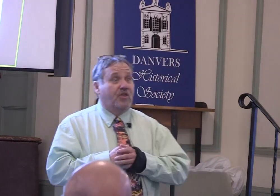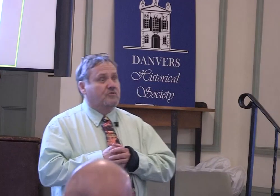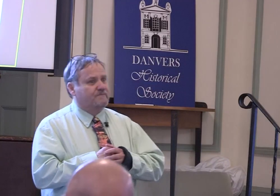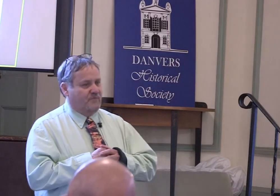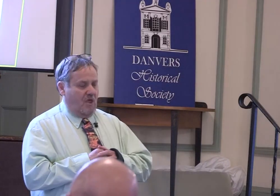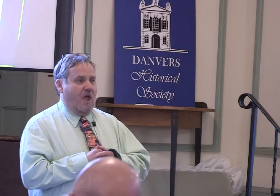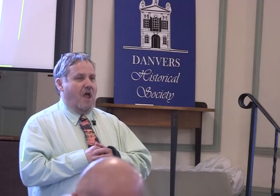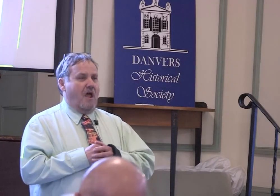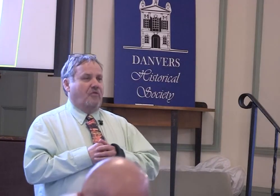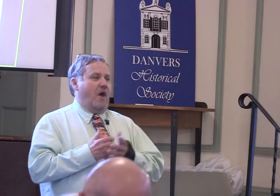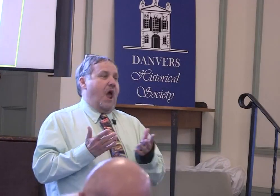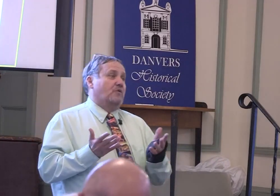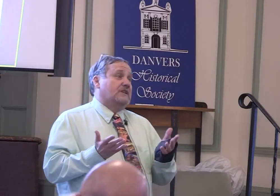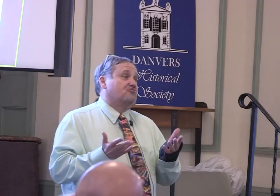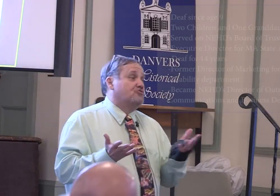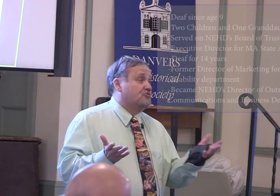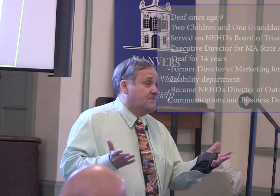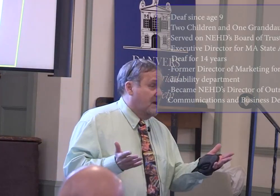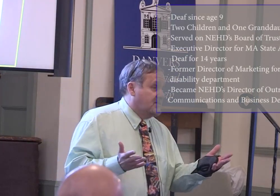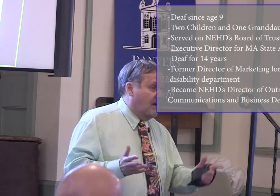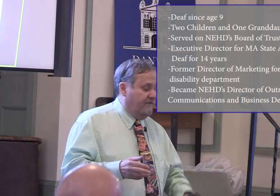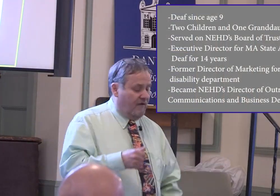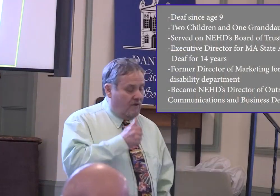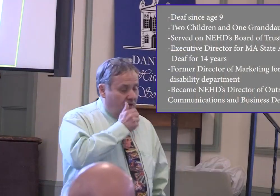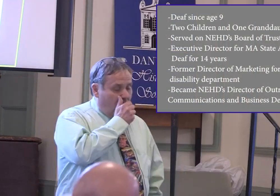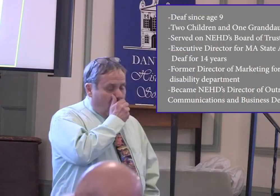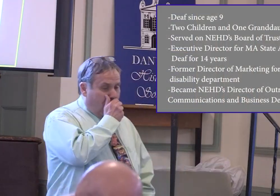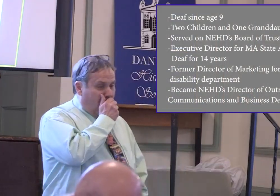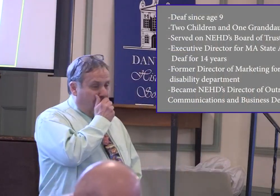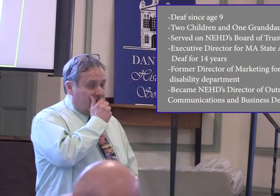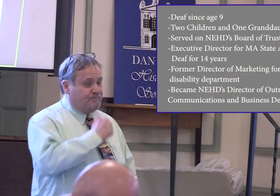beautiful, thank you. Thought I would introduce myself.